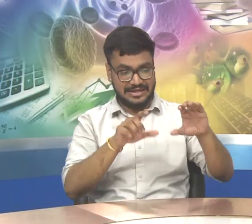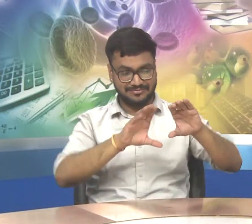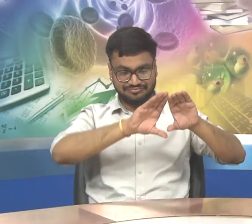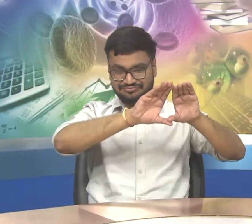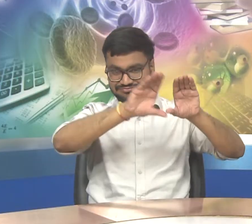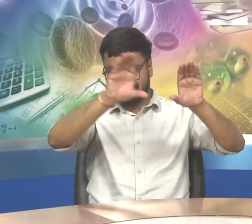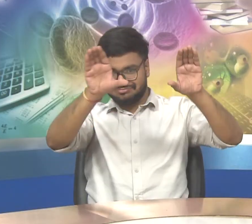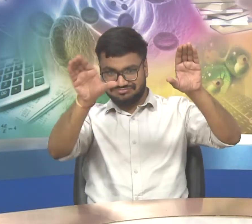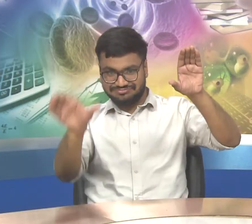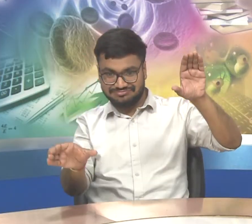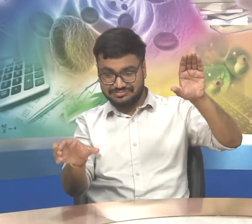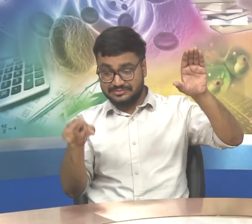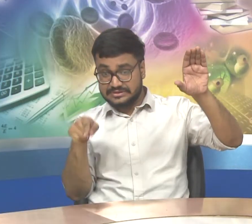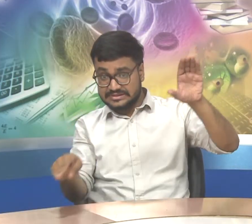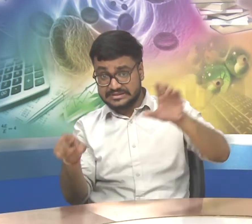spectrometer.